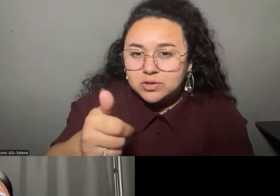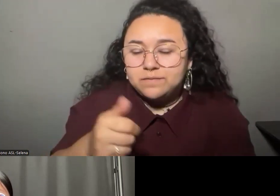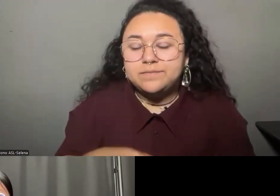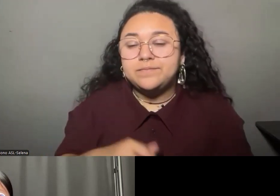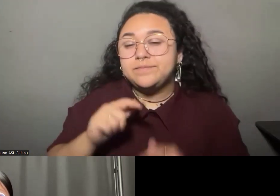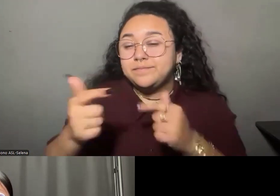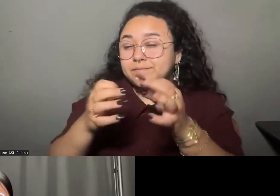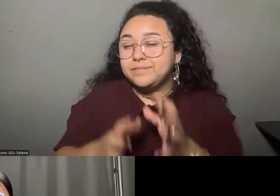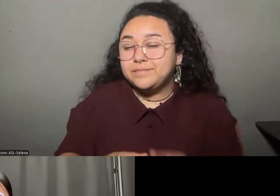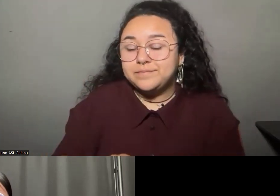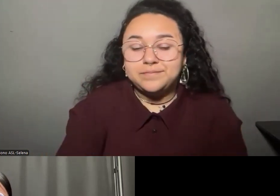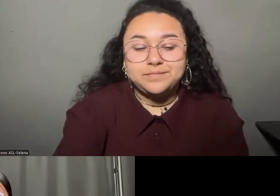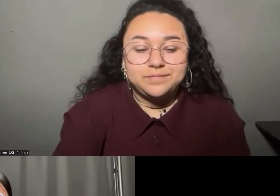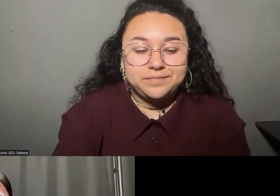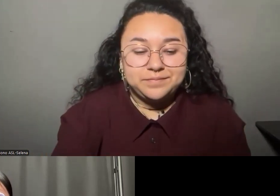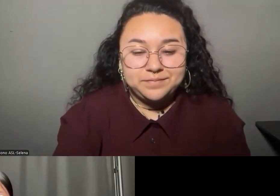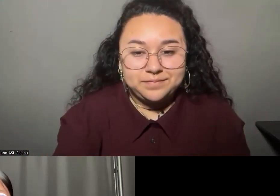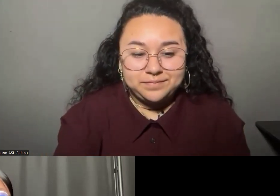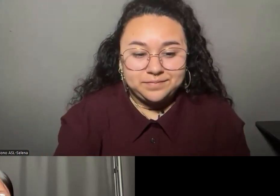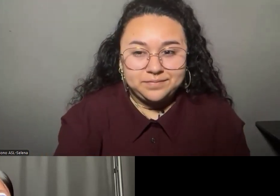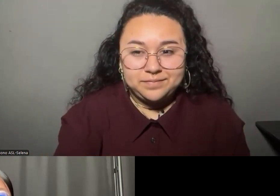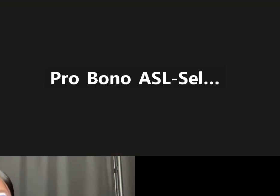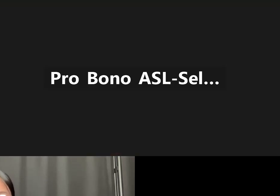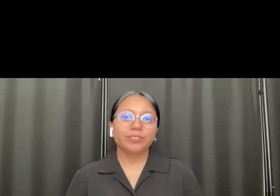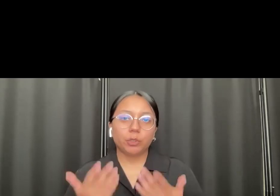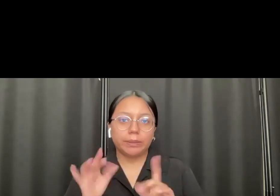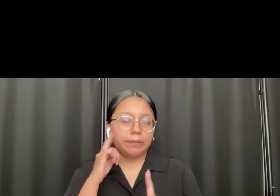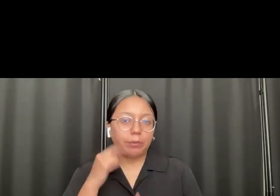So, yeah, that's what I got. Thanks for letting me talk.